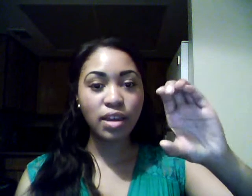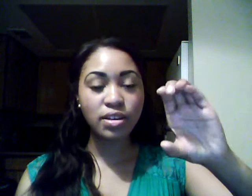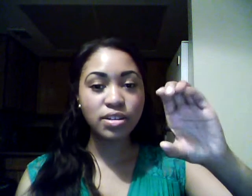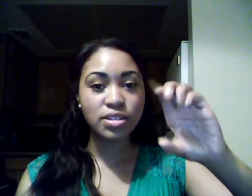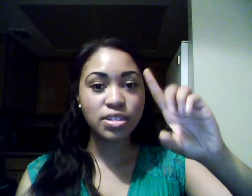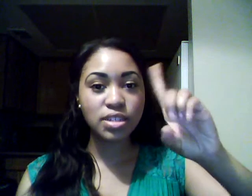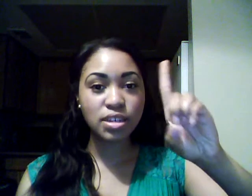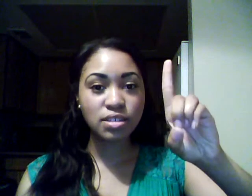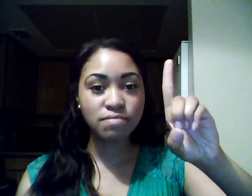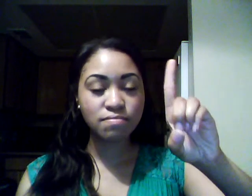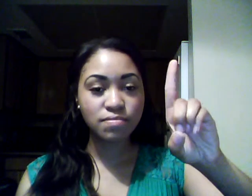okay, D,